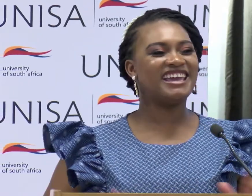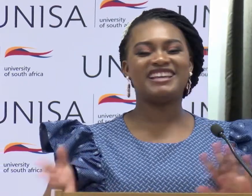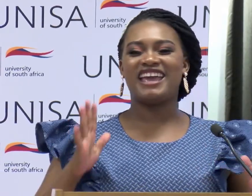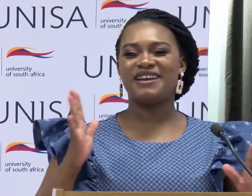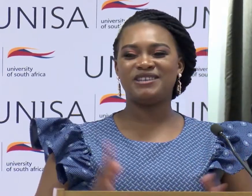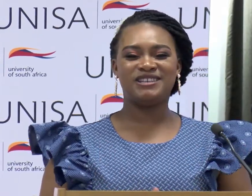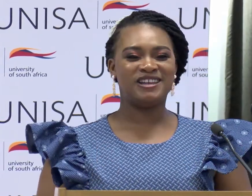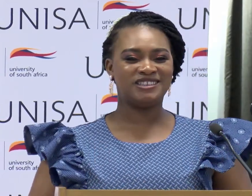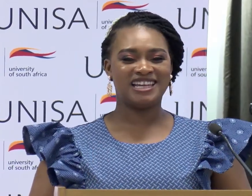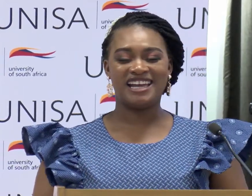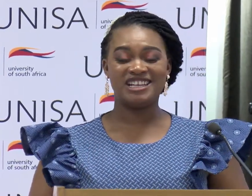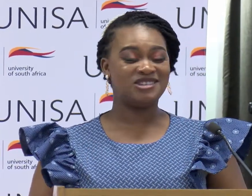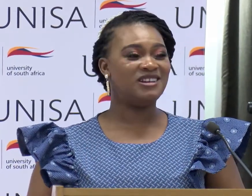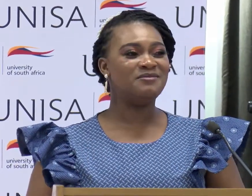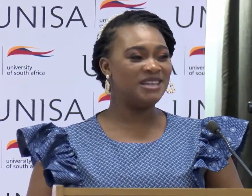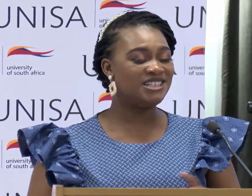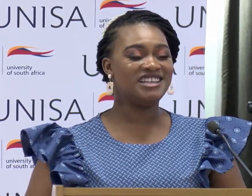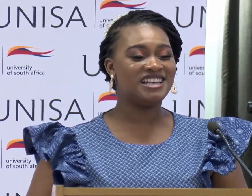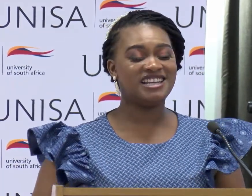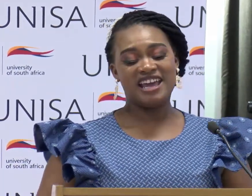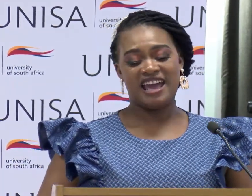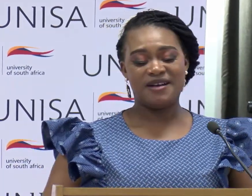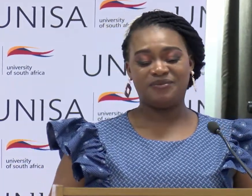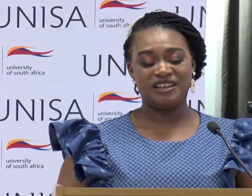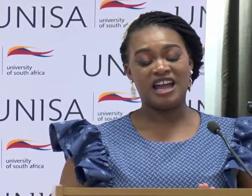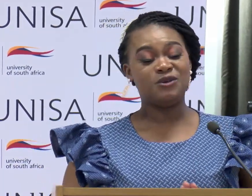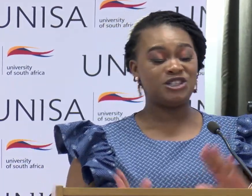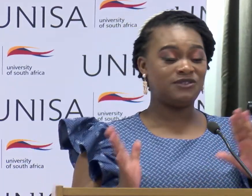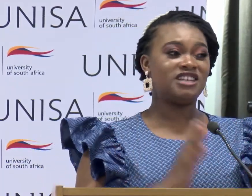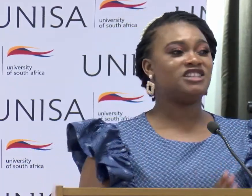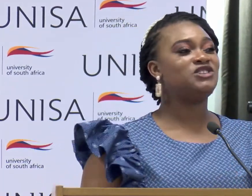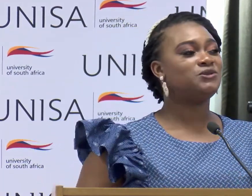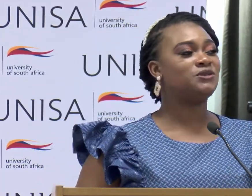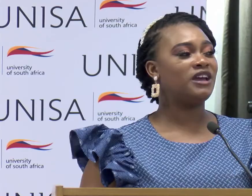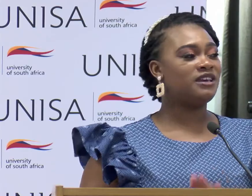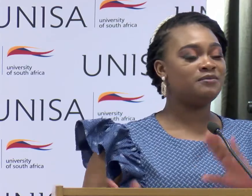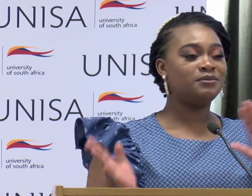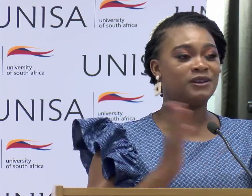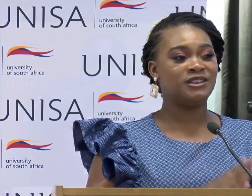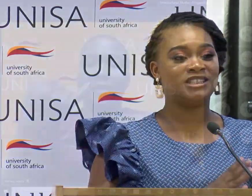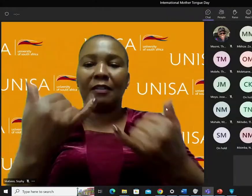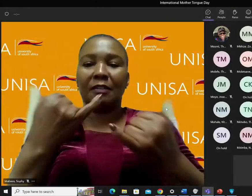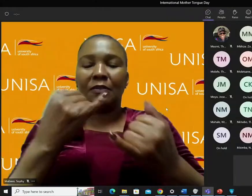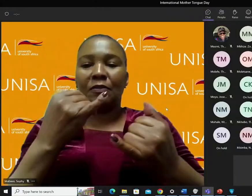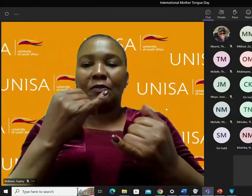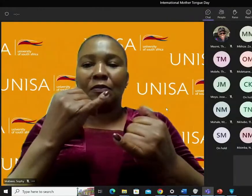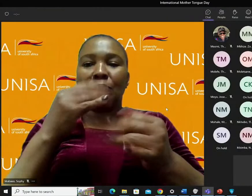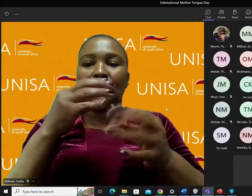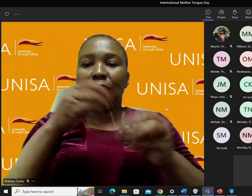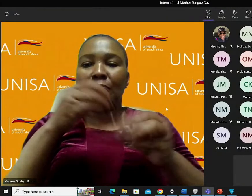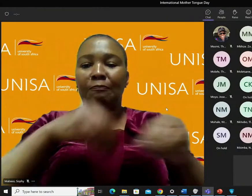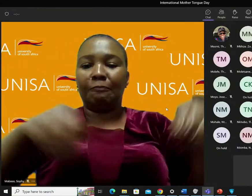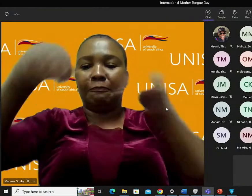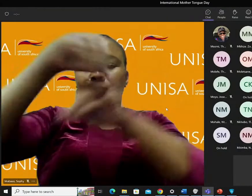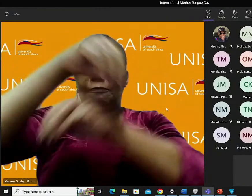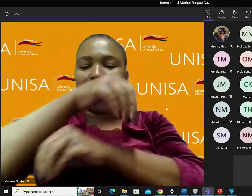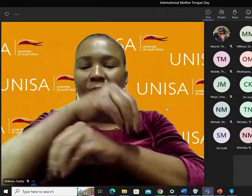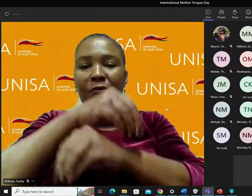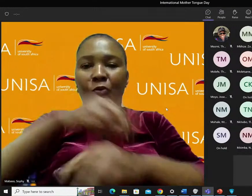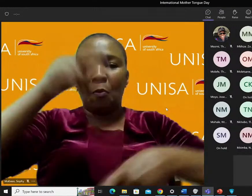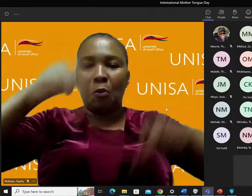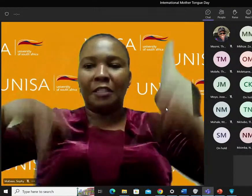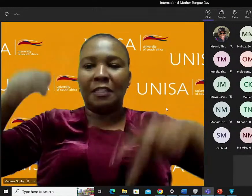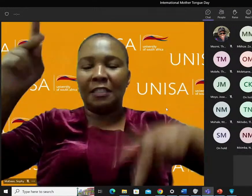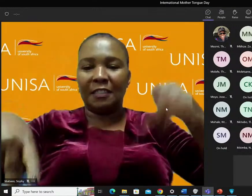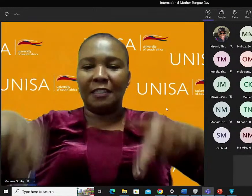I get Dr. Letswalo mentioned that now we shifted into a political spectrum, so I was